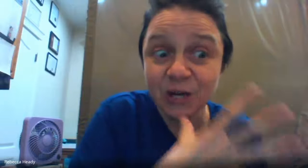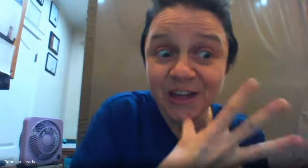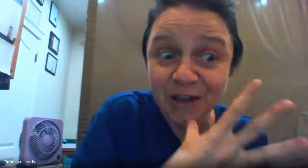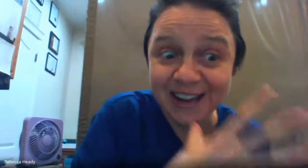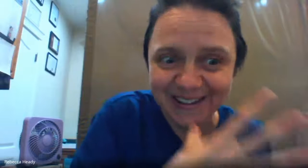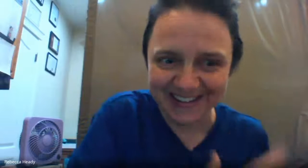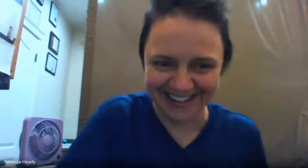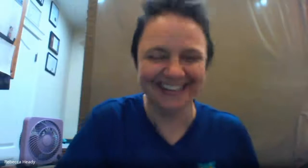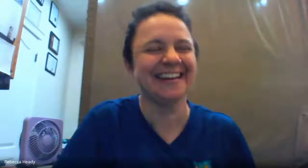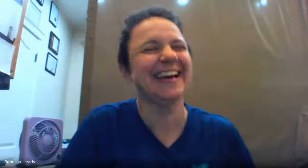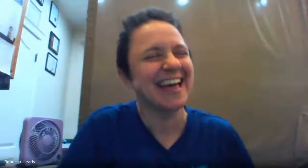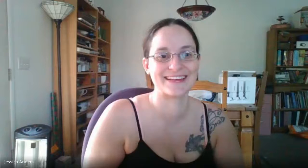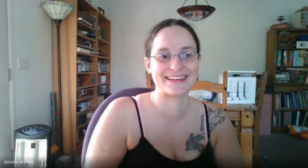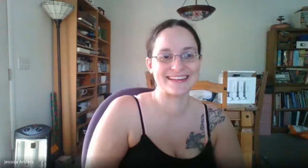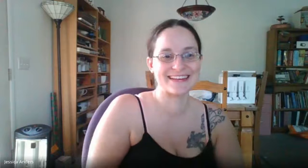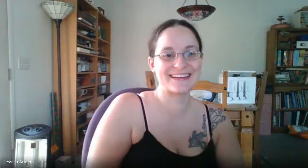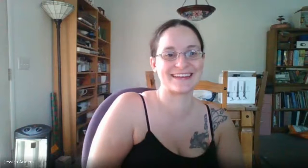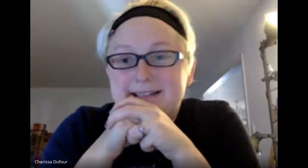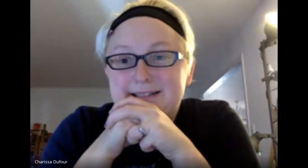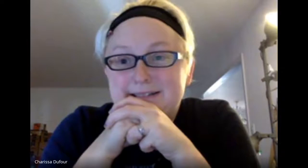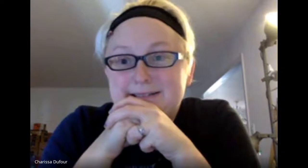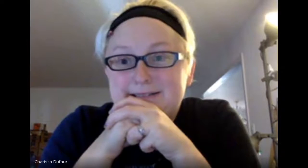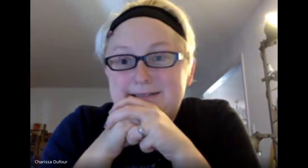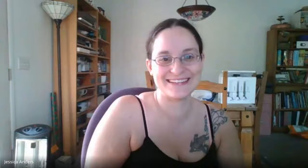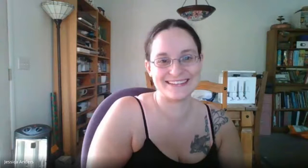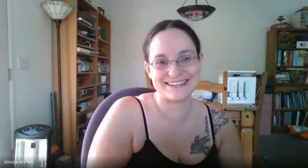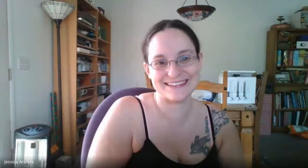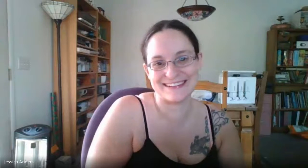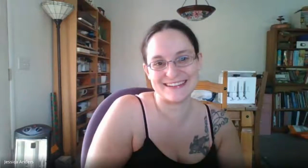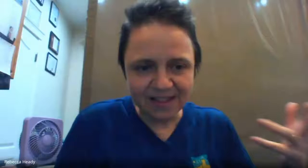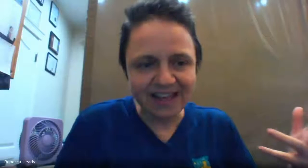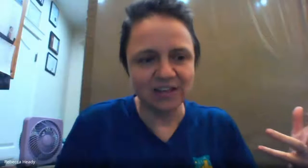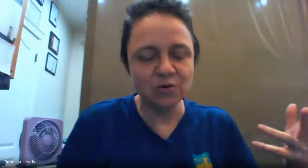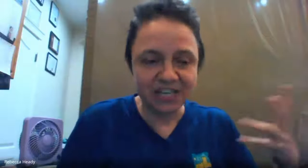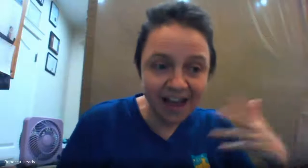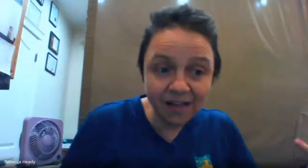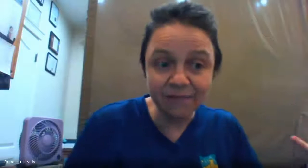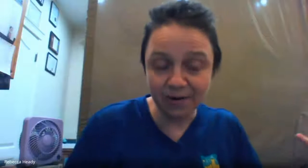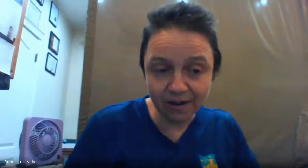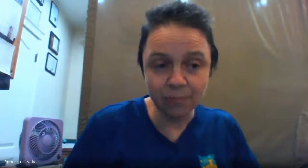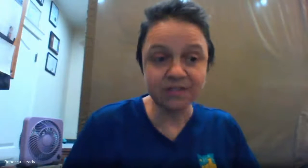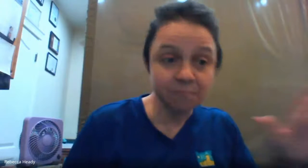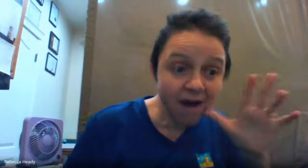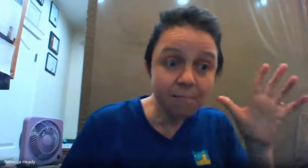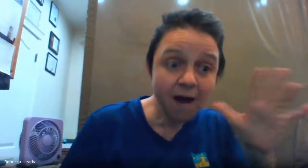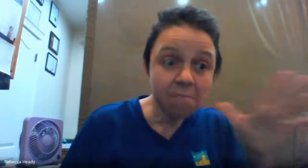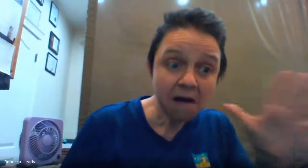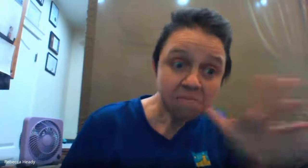you? Like, it's not the same. Like, it'd be like, you could yell if you're a hearing person, mom, until